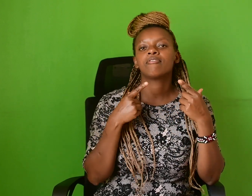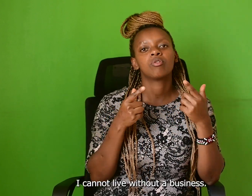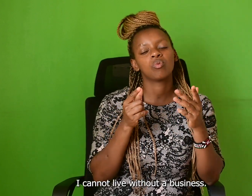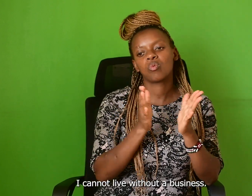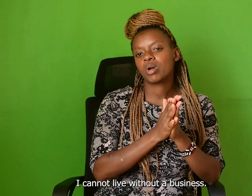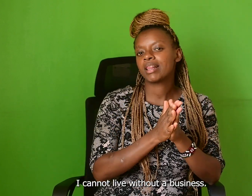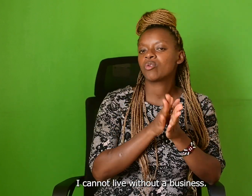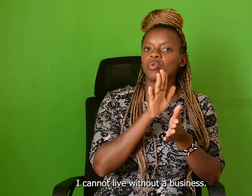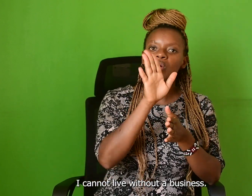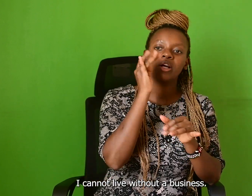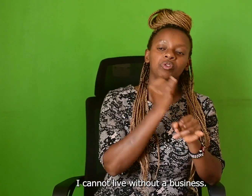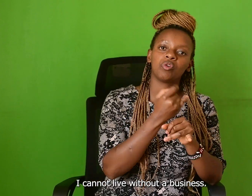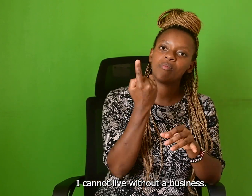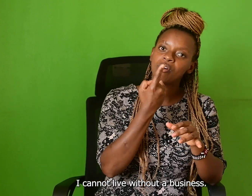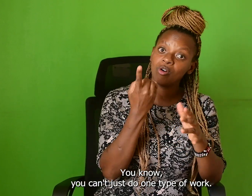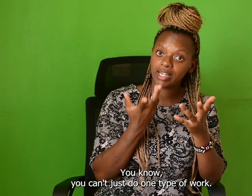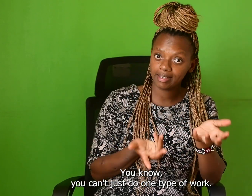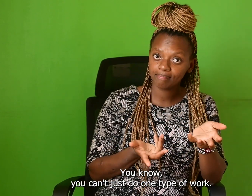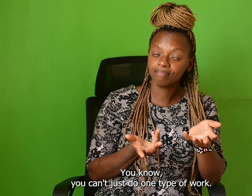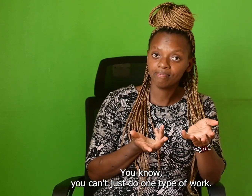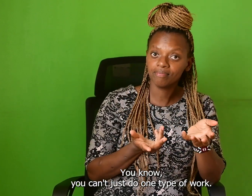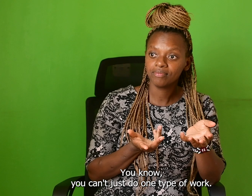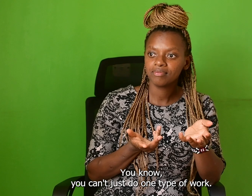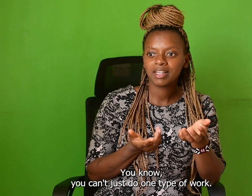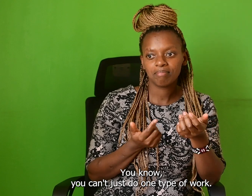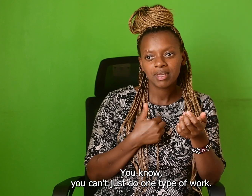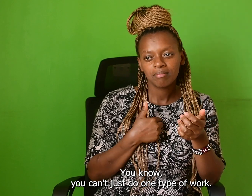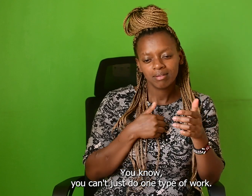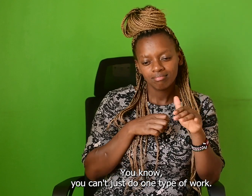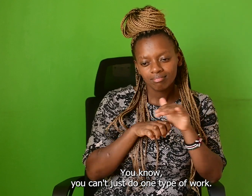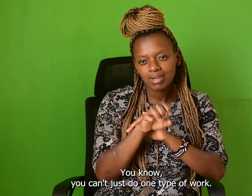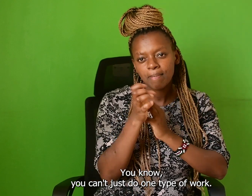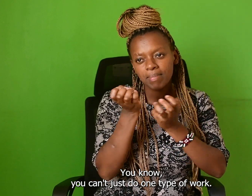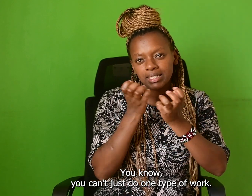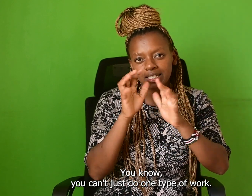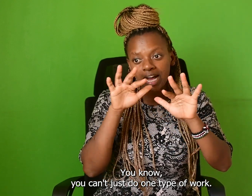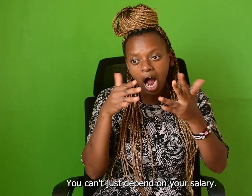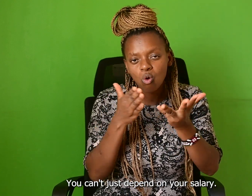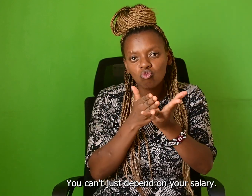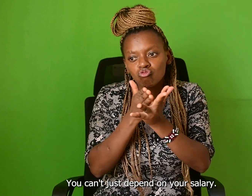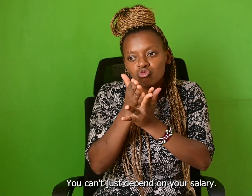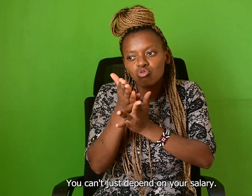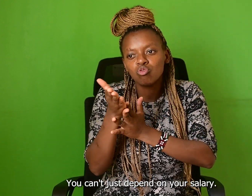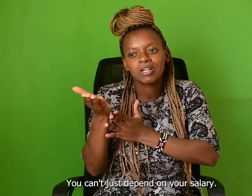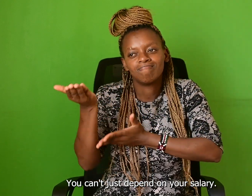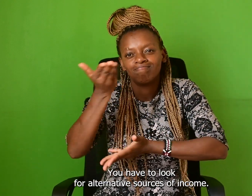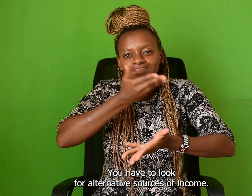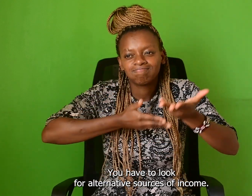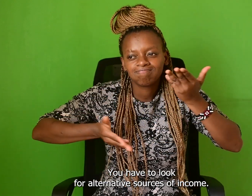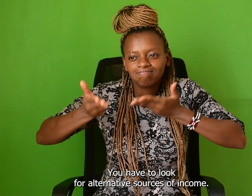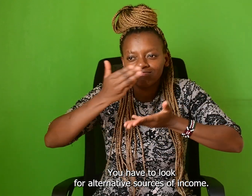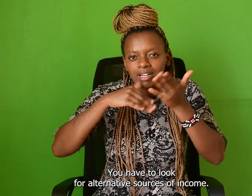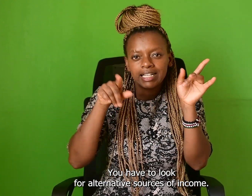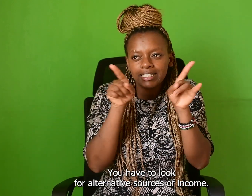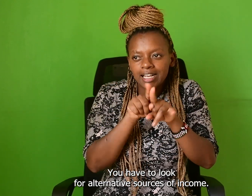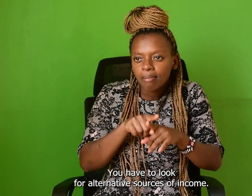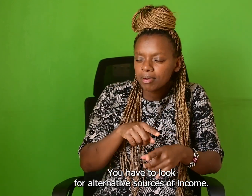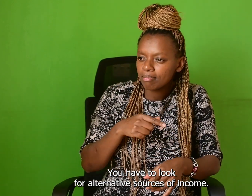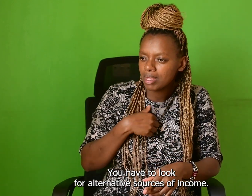I cannot live without business. You can't just do one type of work. You can't just depend on your salary. You have to look for alternative sources of